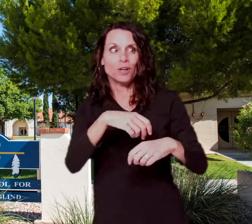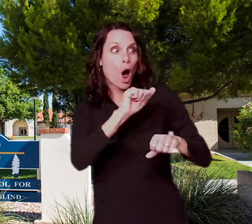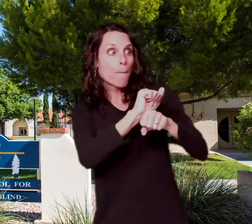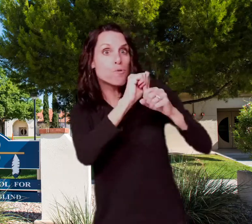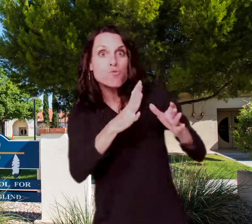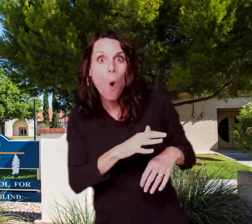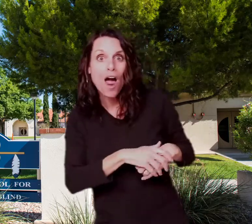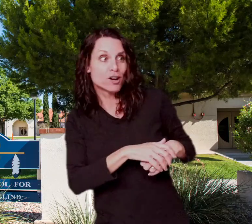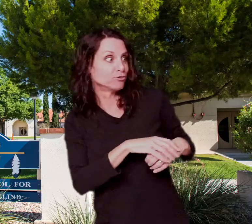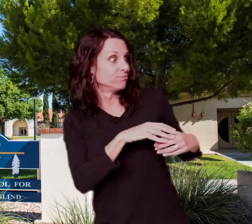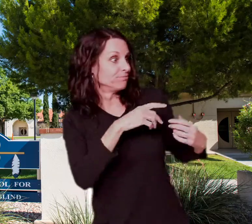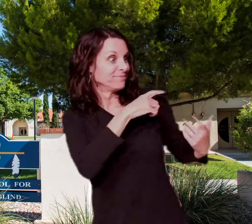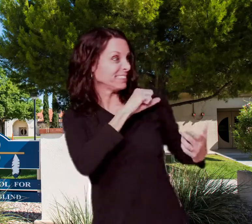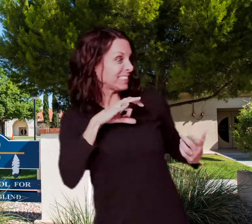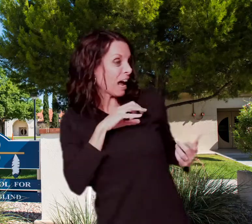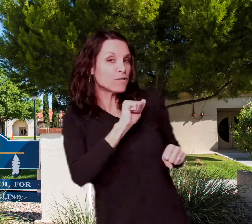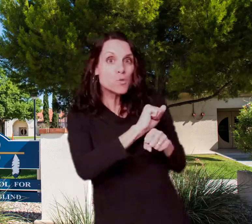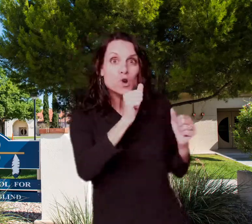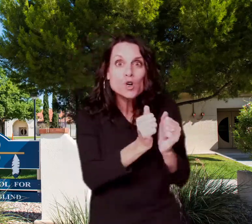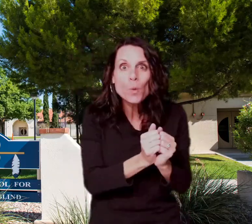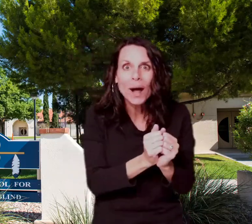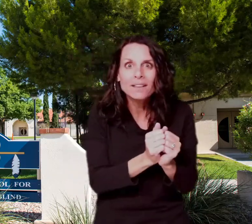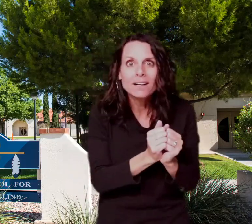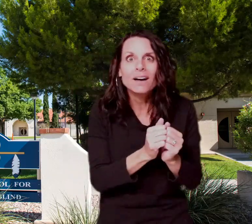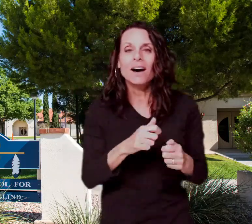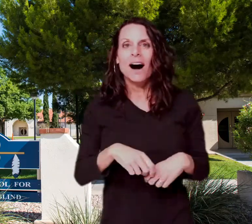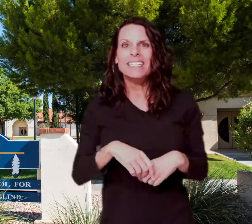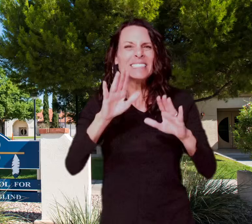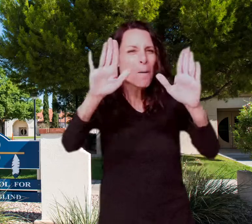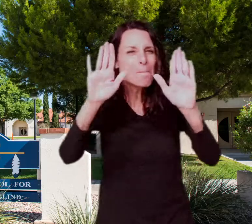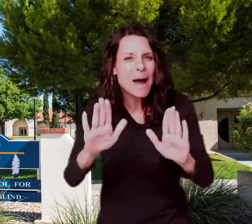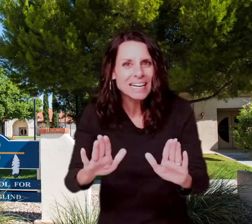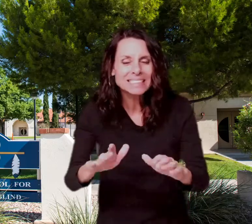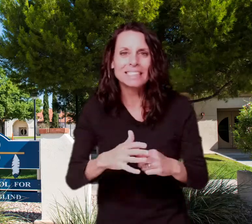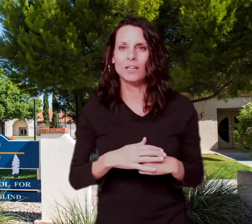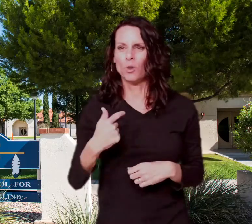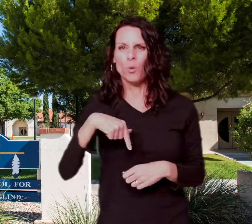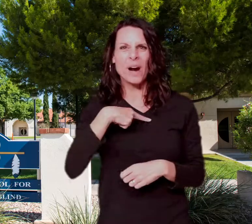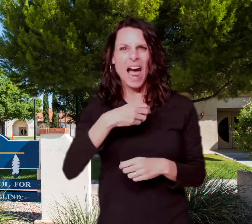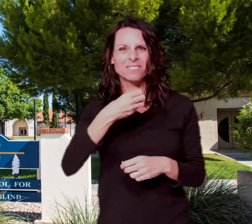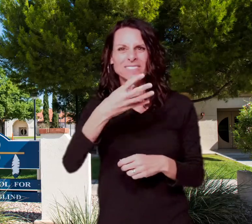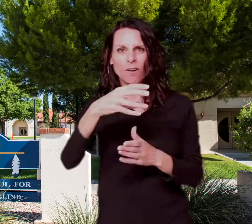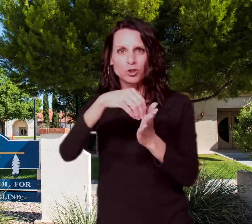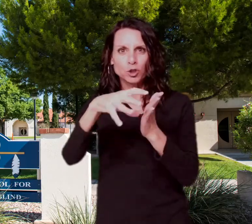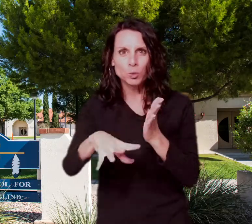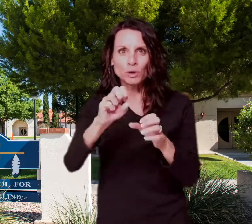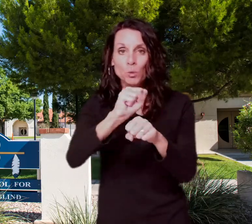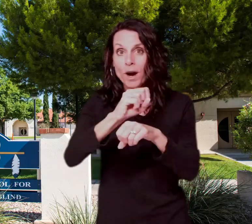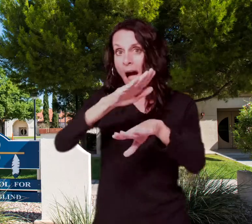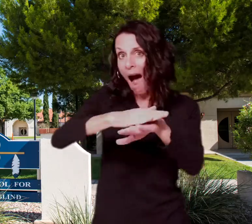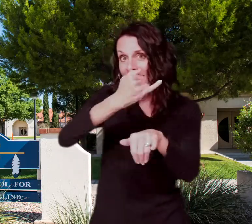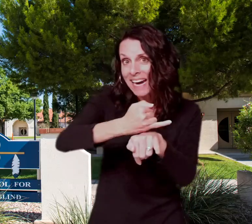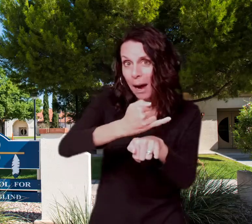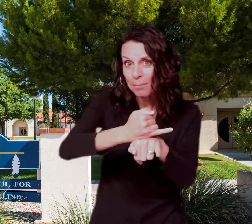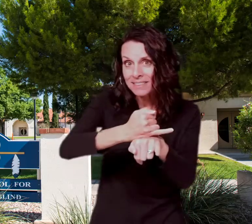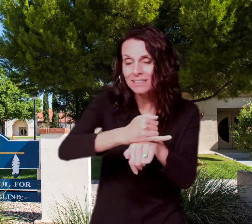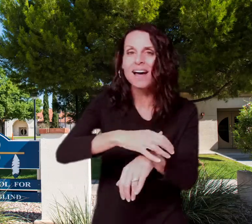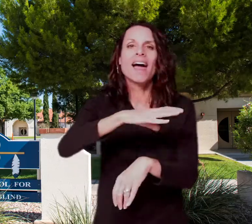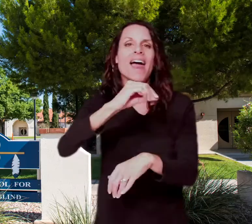supervisors, employers, staff that they work with. It's amazing. We have several students who work on